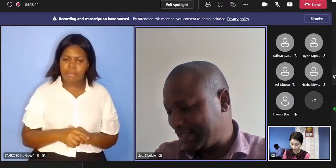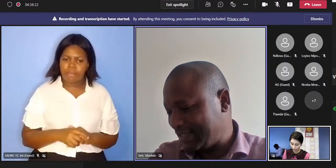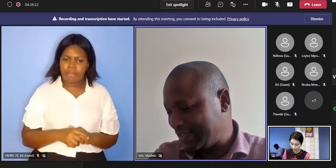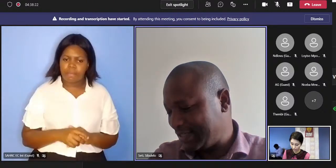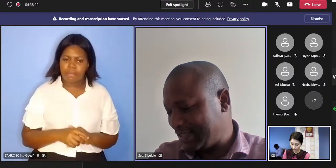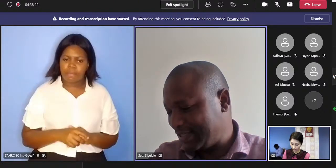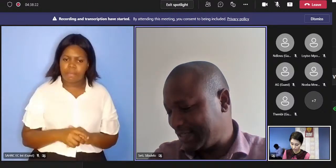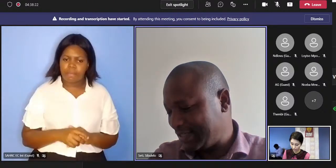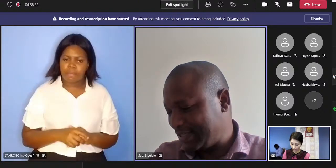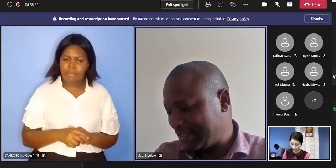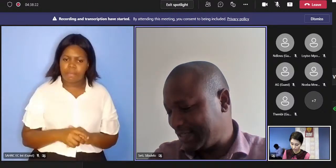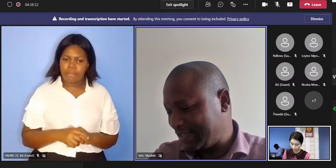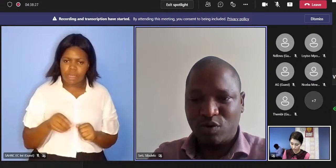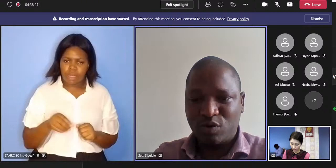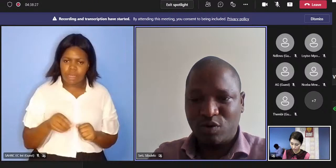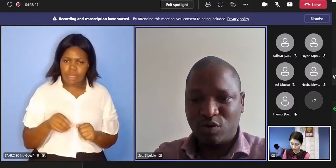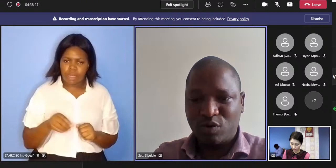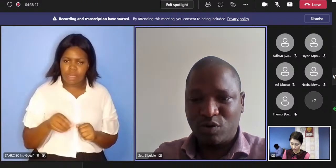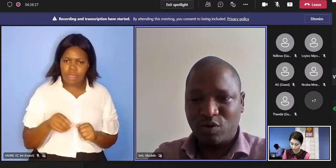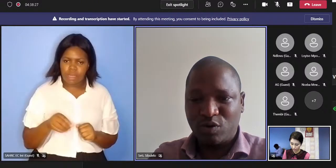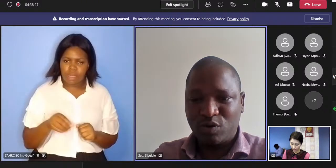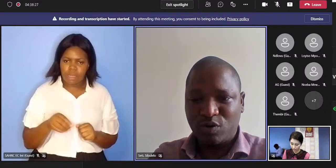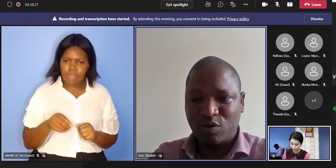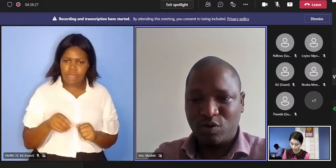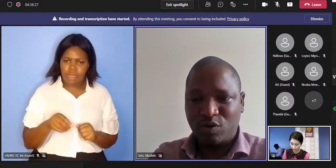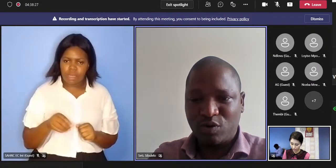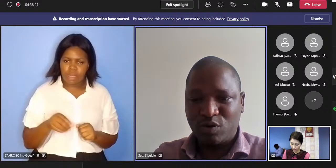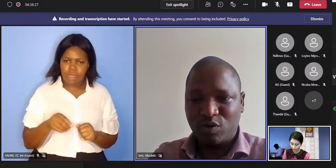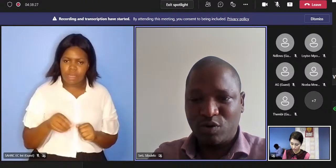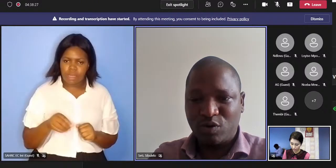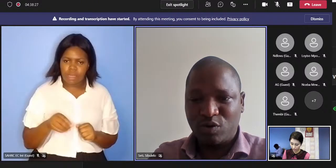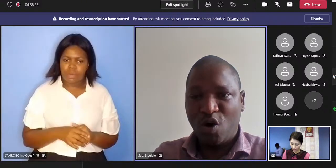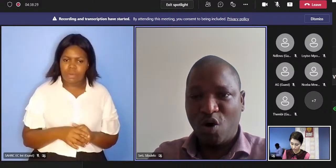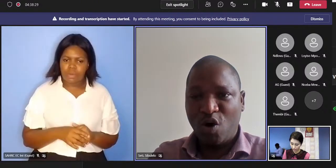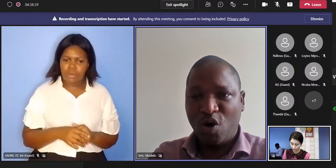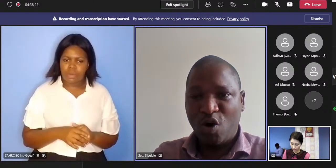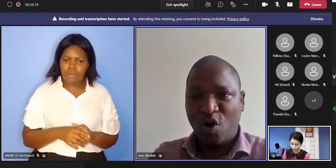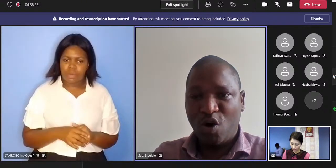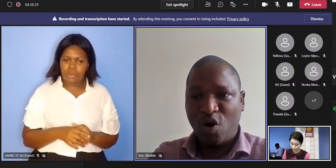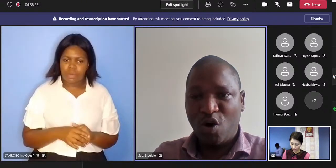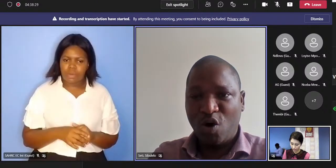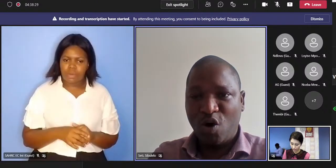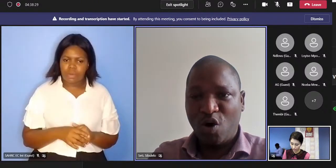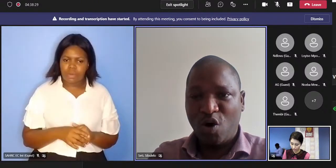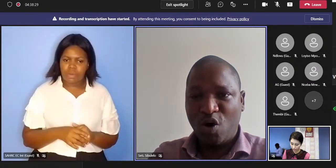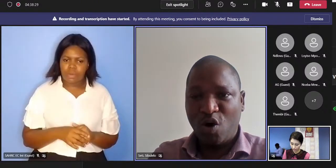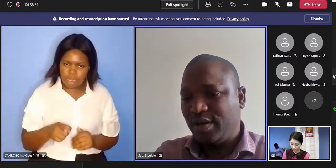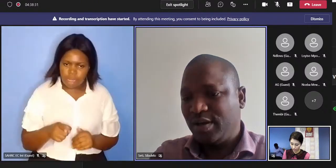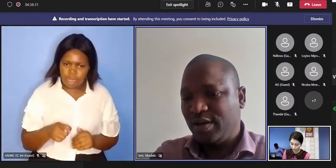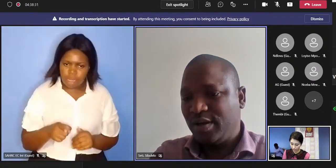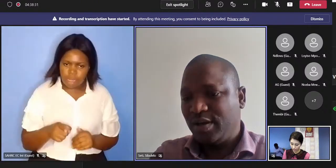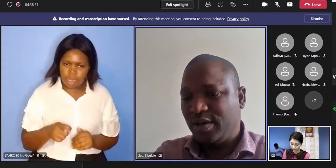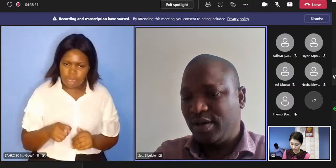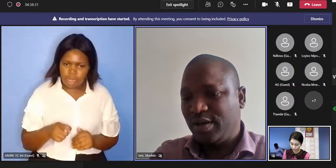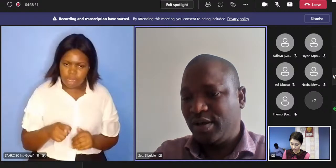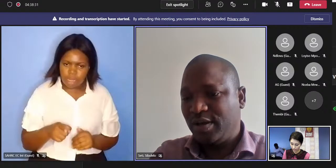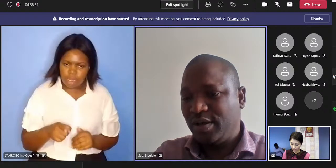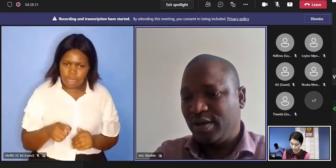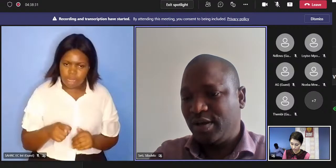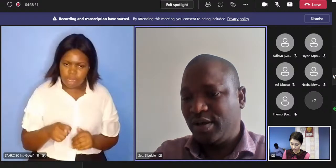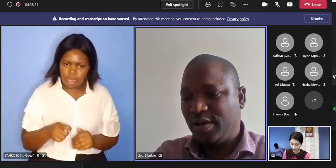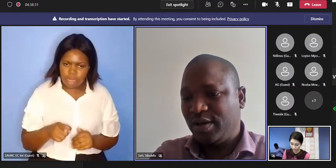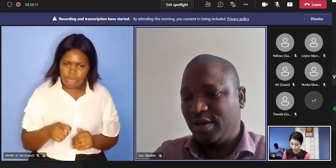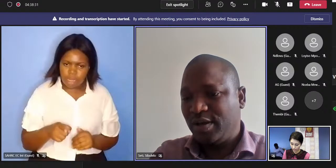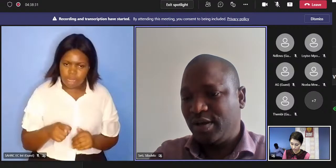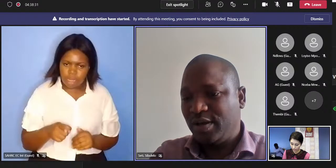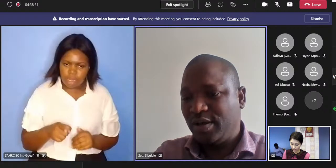democracy is all about. It's about constant engagement, and the context and time is always relevant to almost